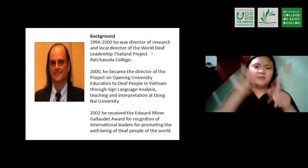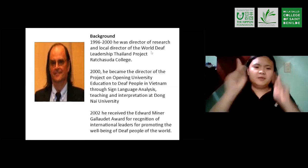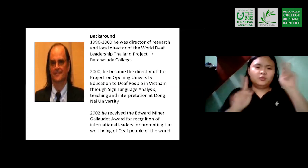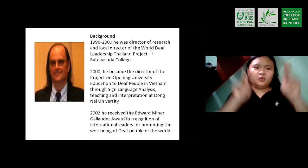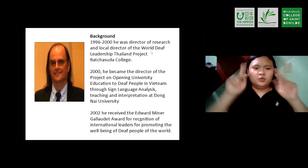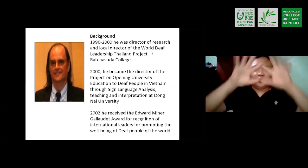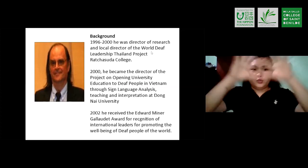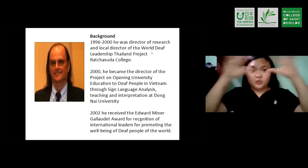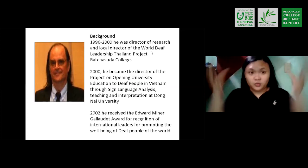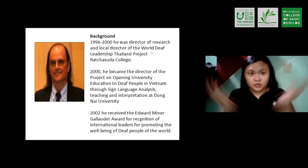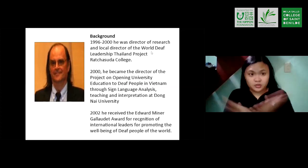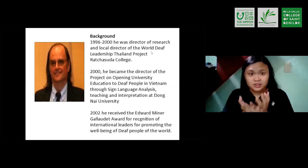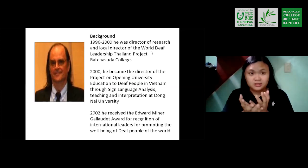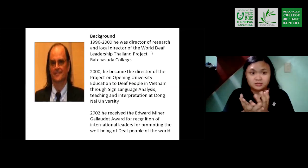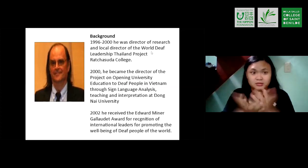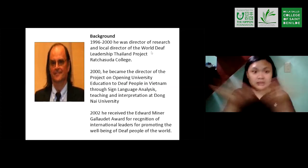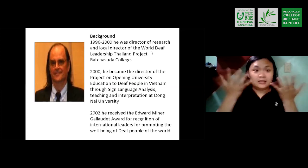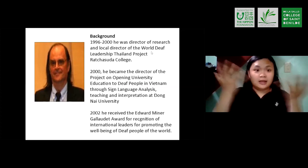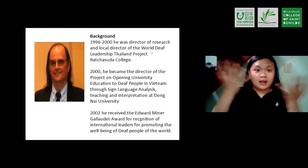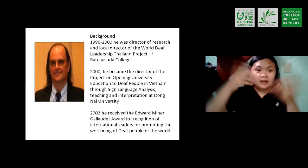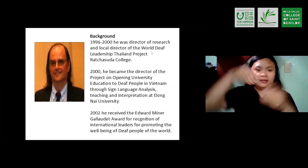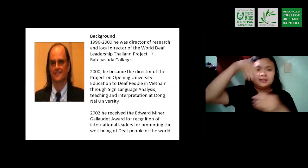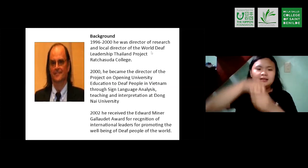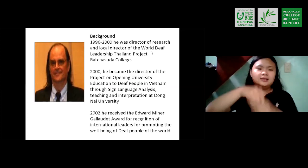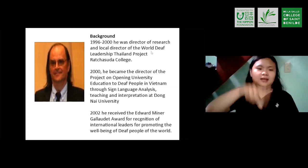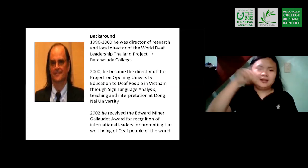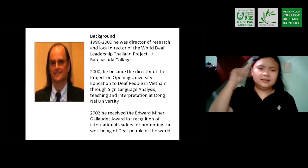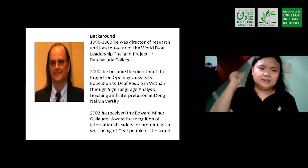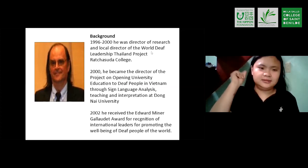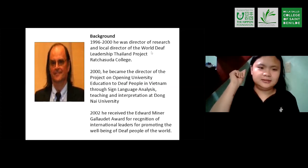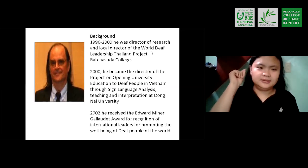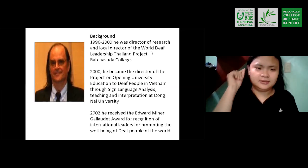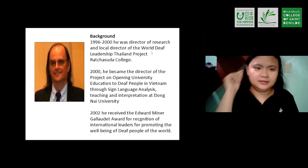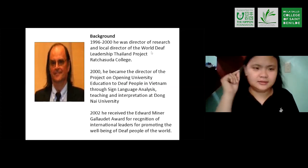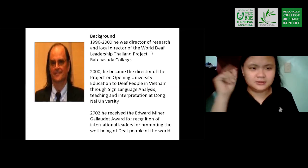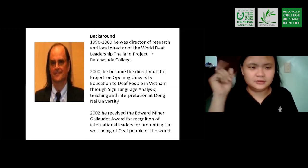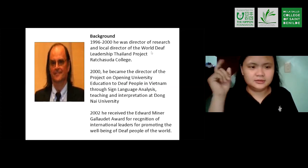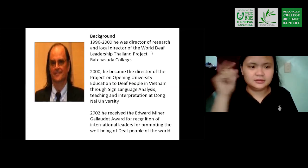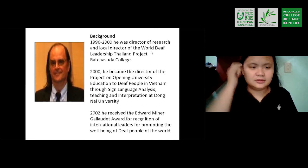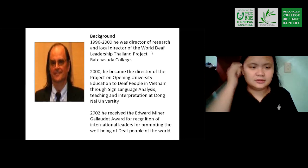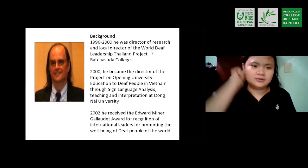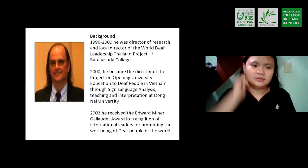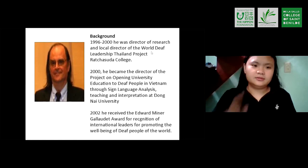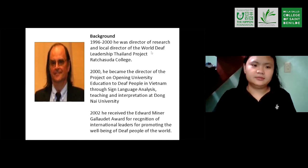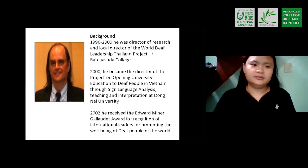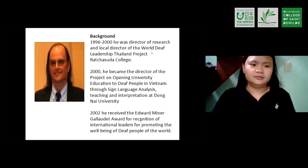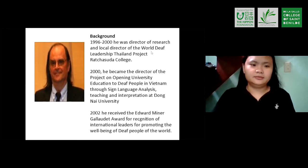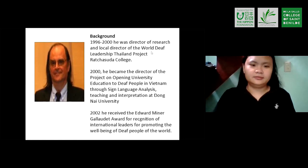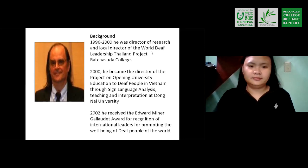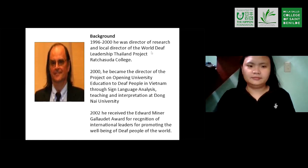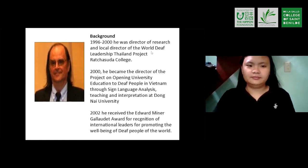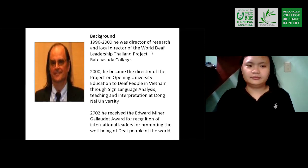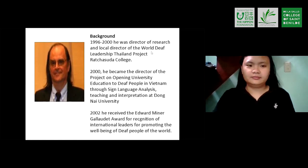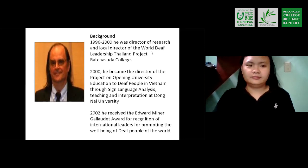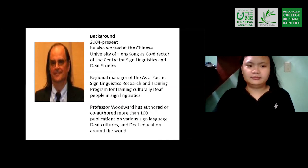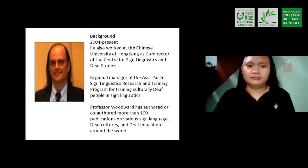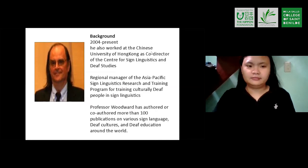Edward Minor Gallaudet Award for recognition of international leaders.